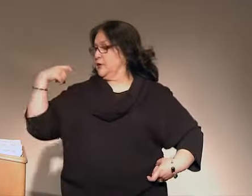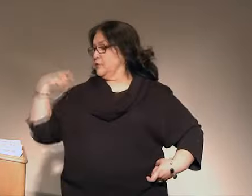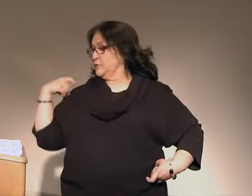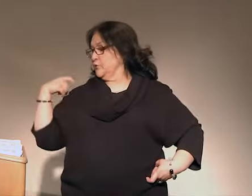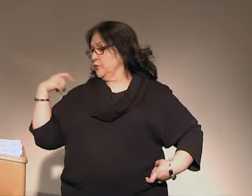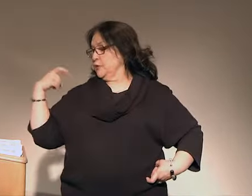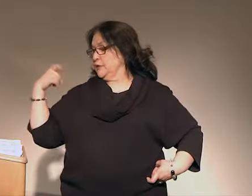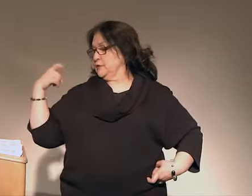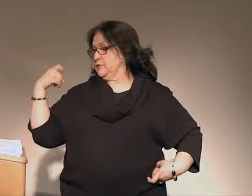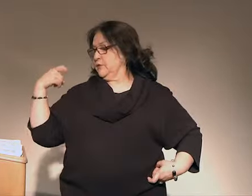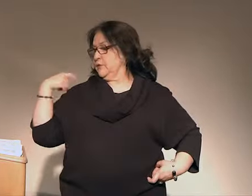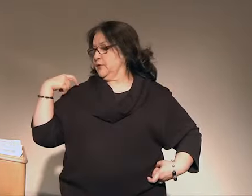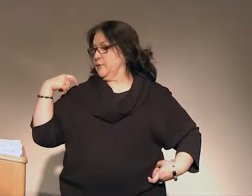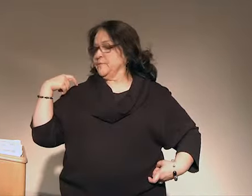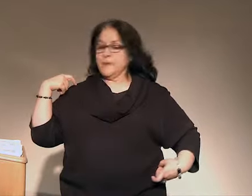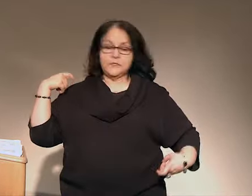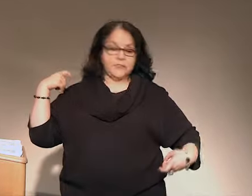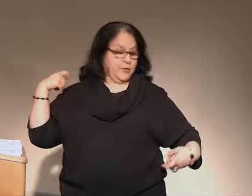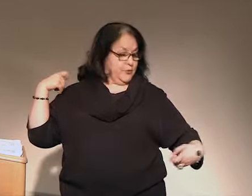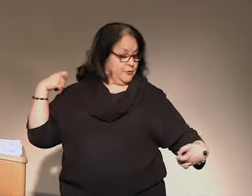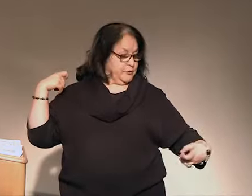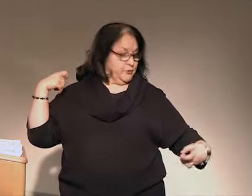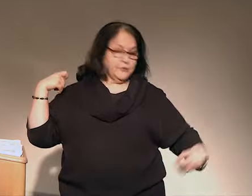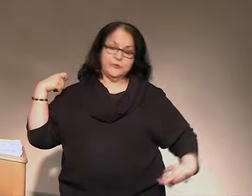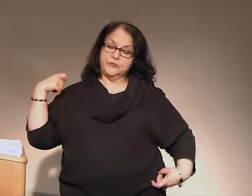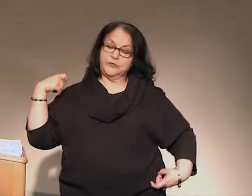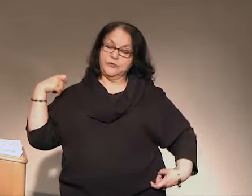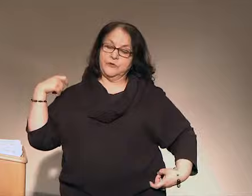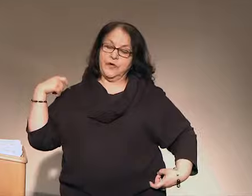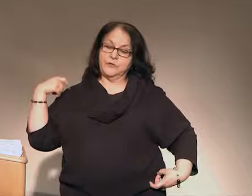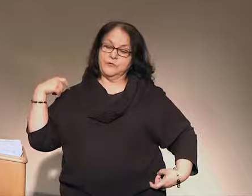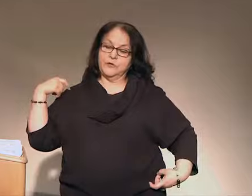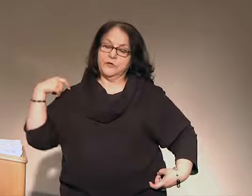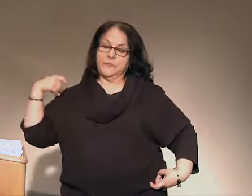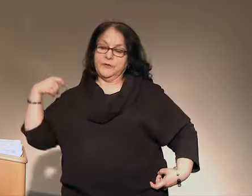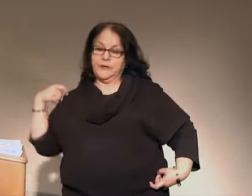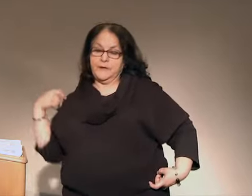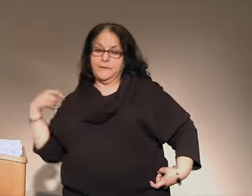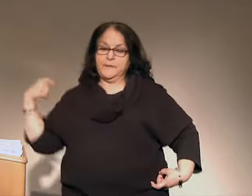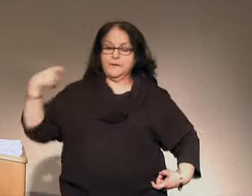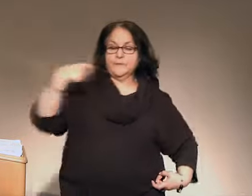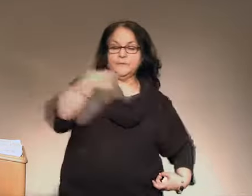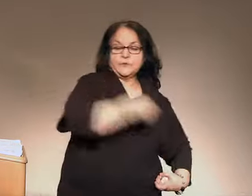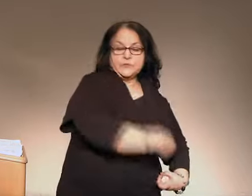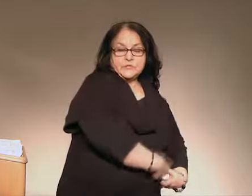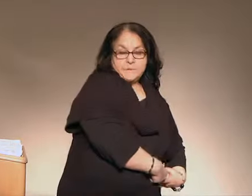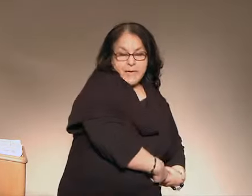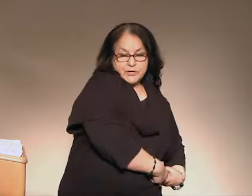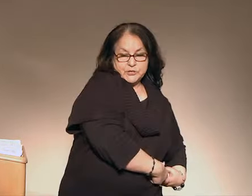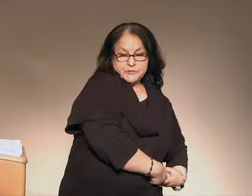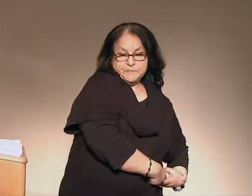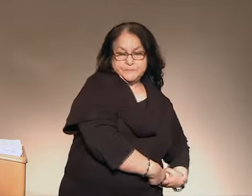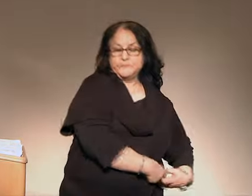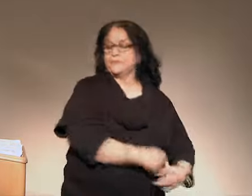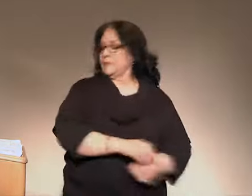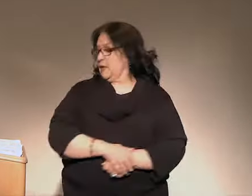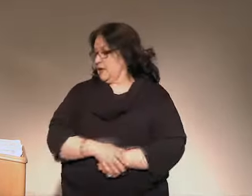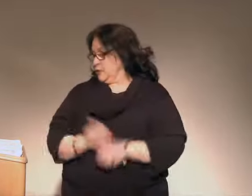So you get this finger here, it's kind of hooked, and you're going to hook it to the other hand of your non-dominant hand. So this is Spanish. So